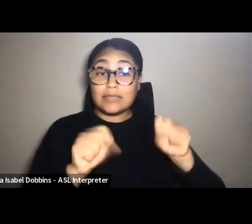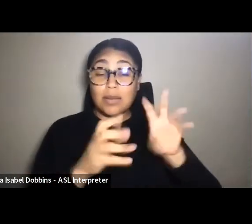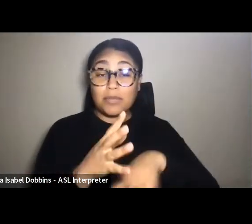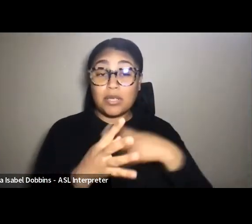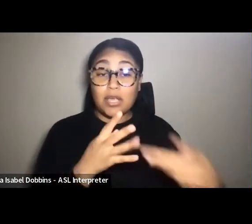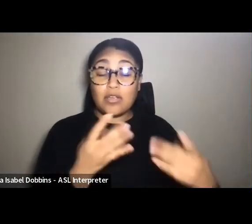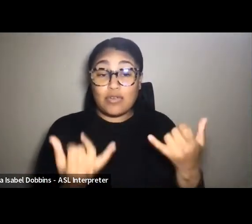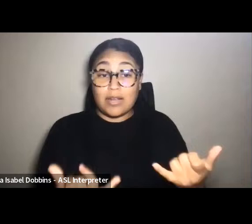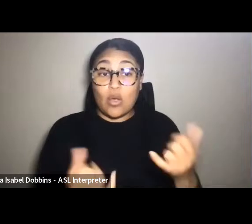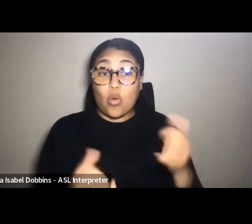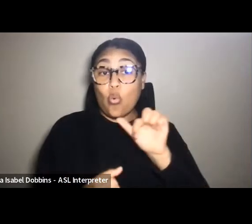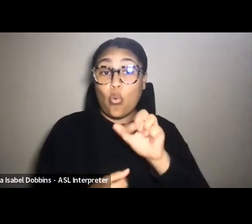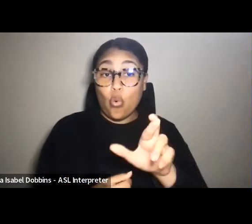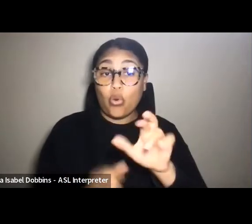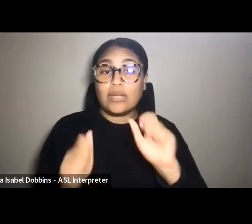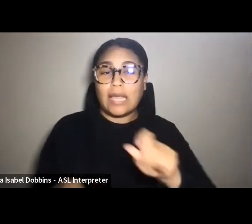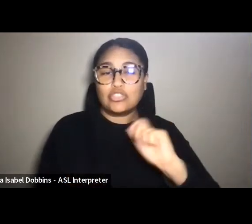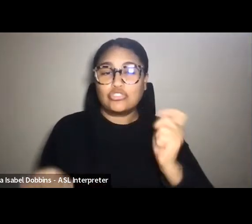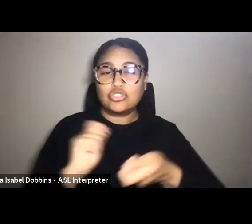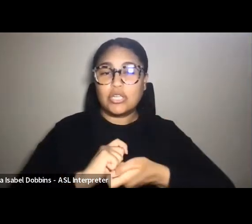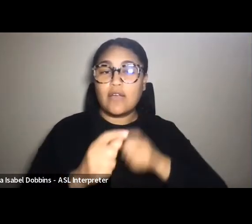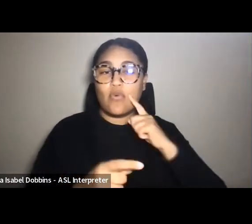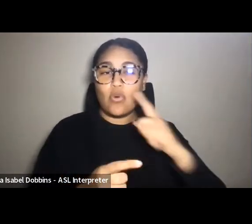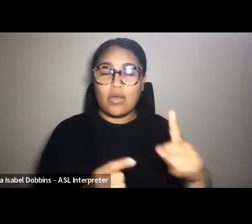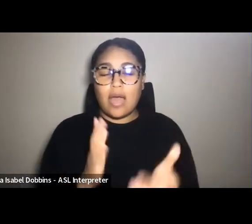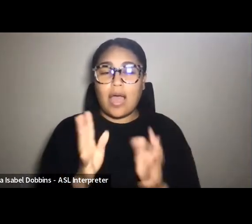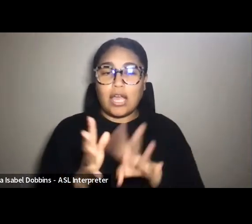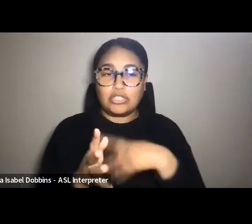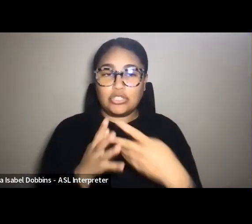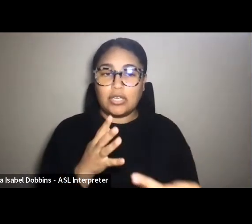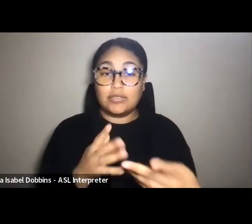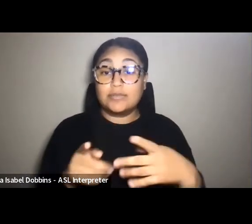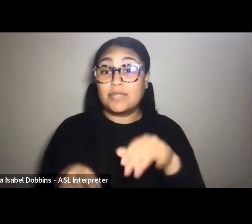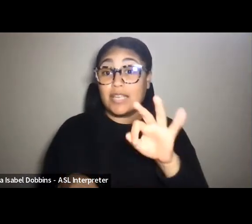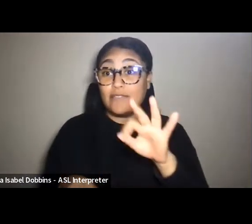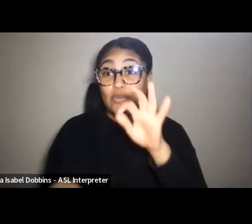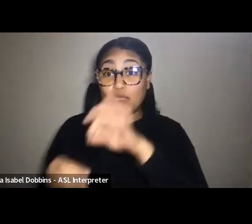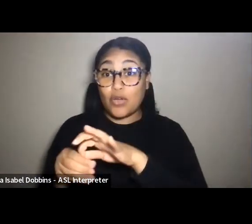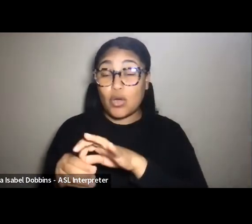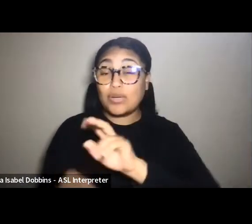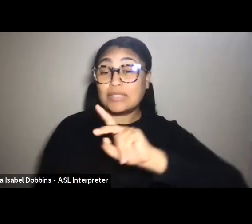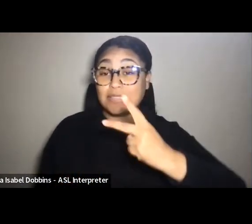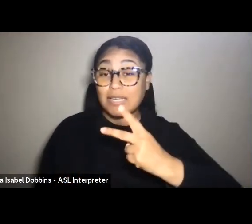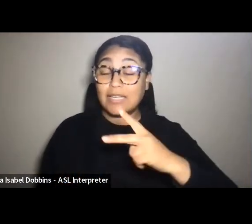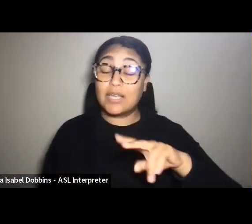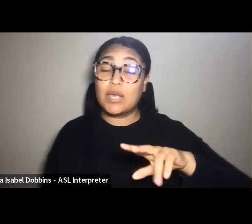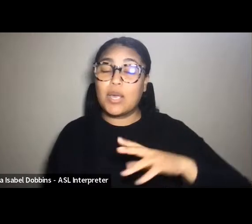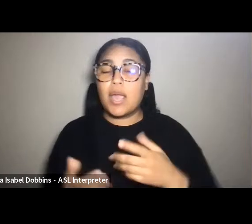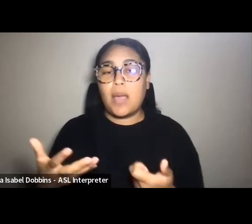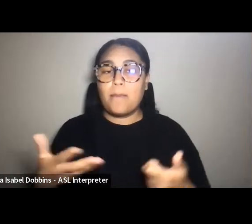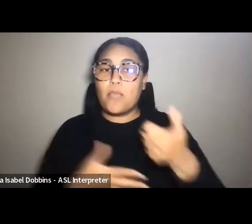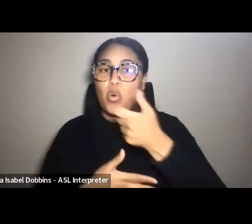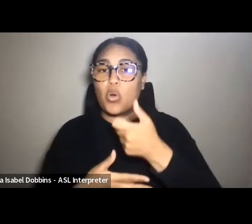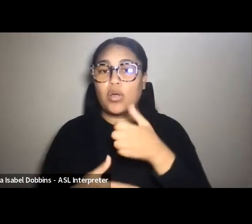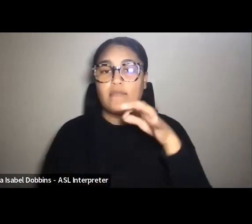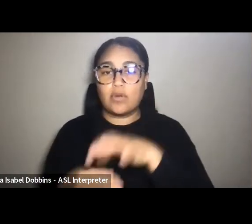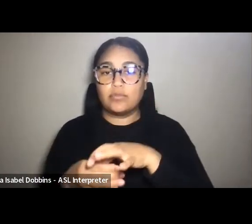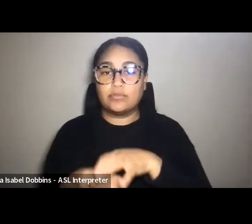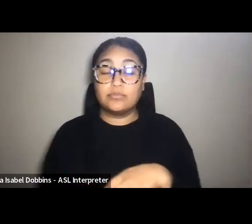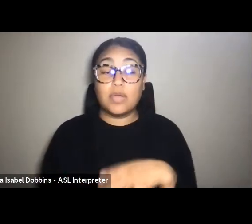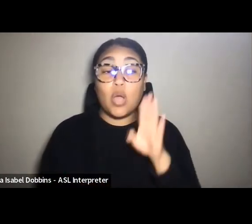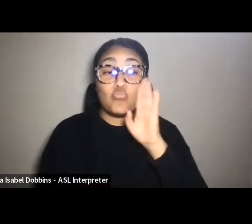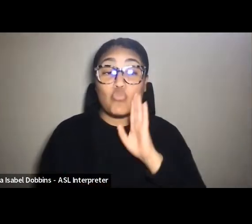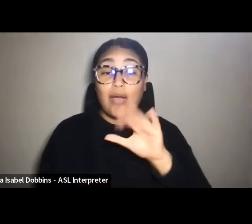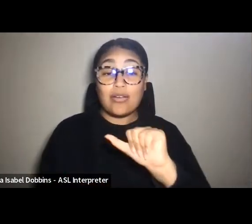as presented or make a change to the agenda through a motion, second, and majority vote. The Brown Act prohibits